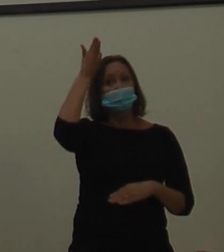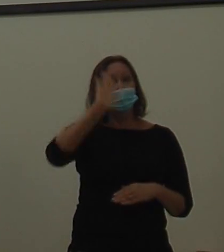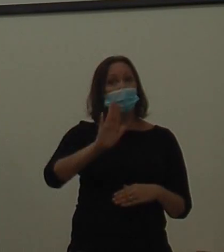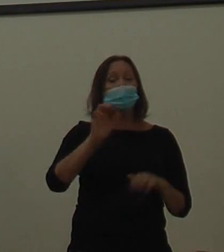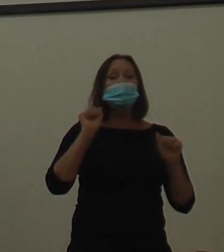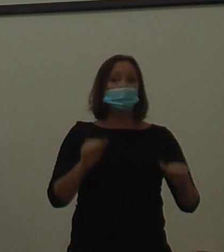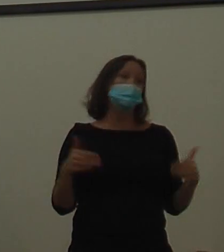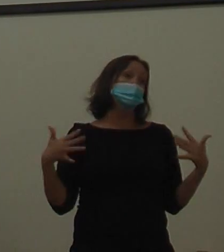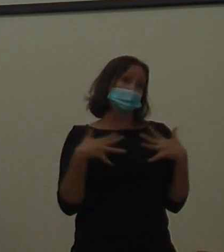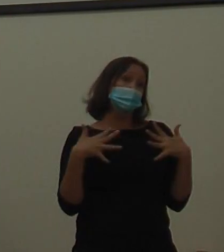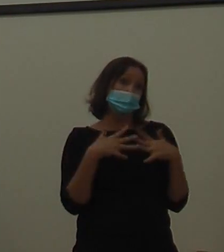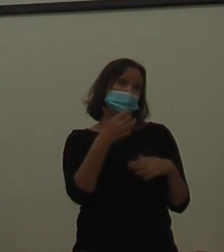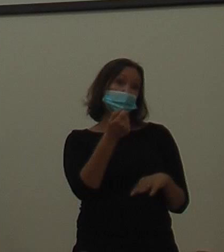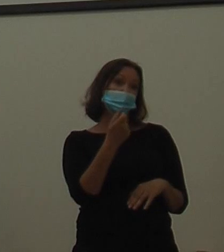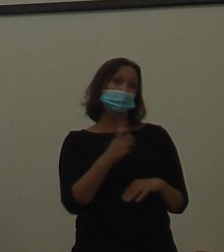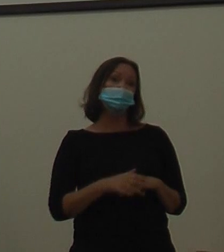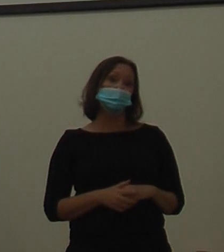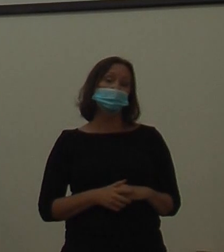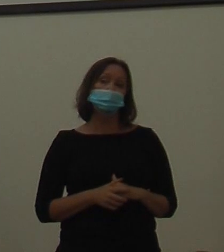Sometimes it can be